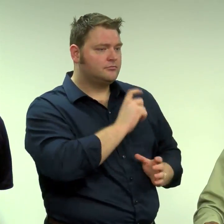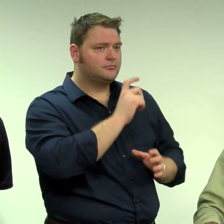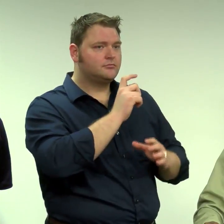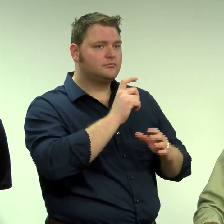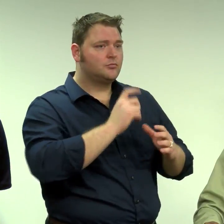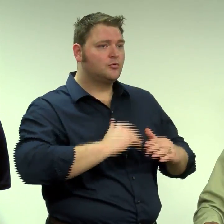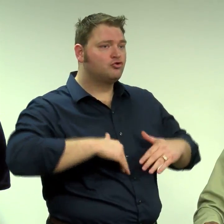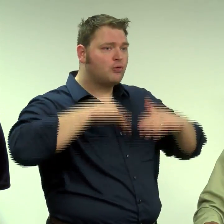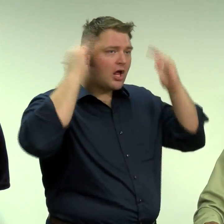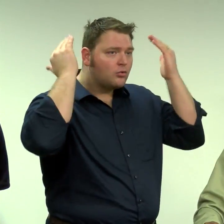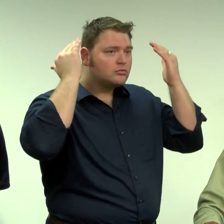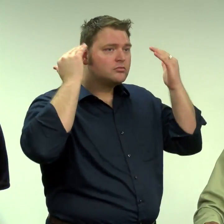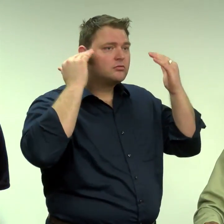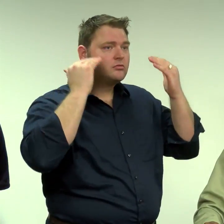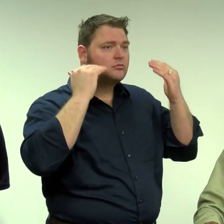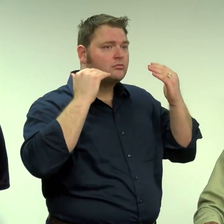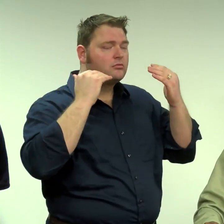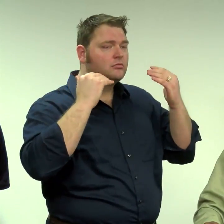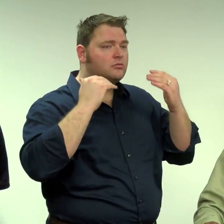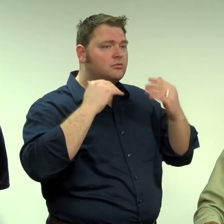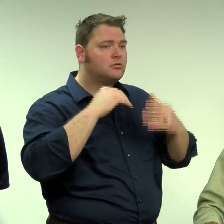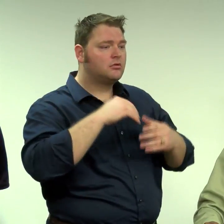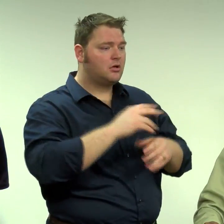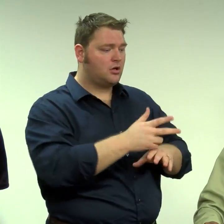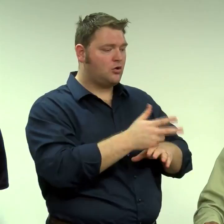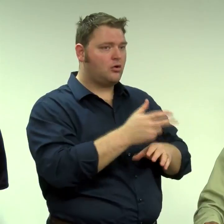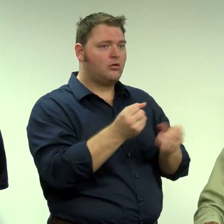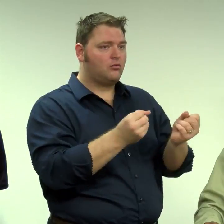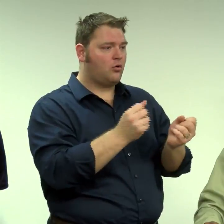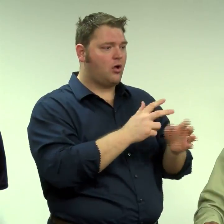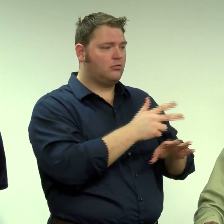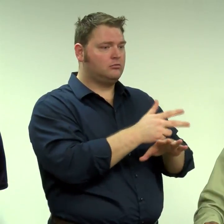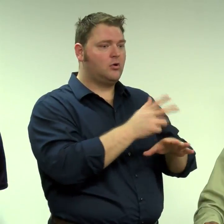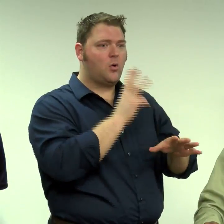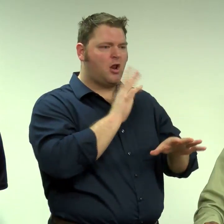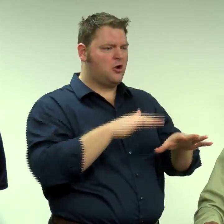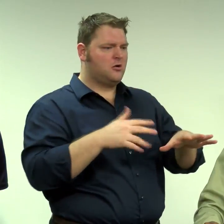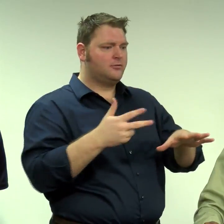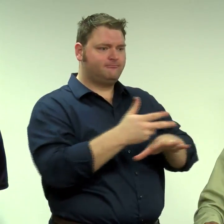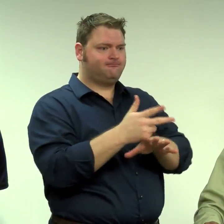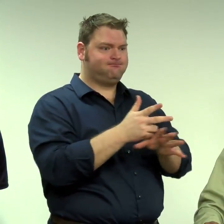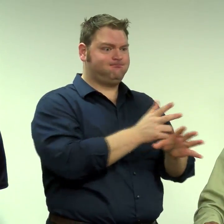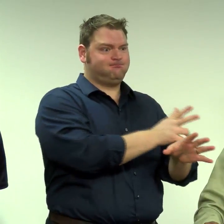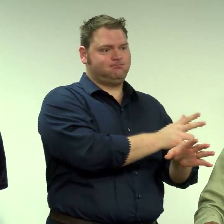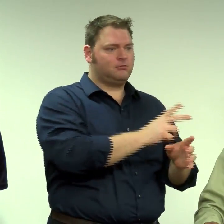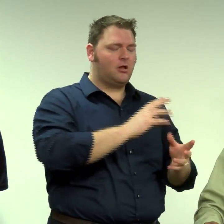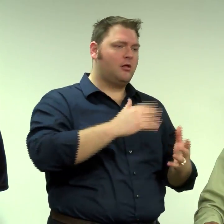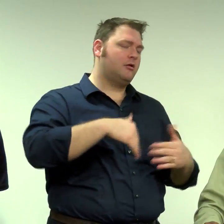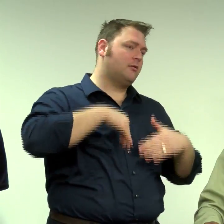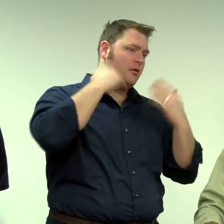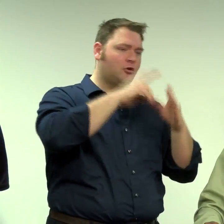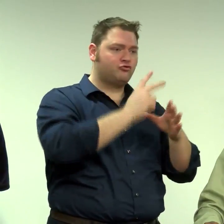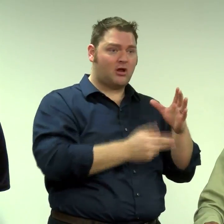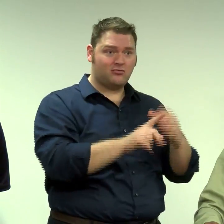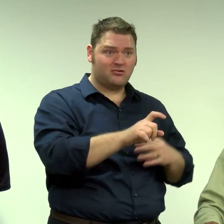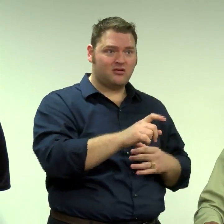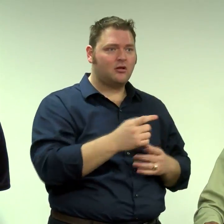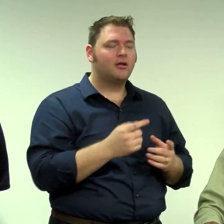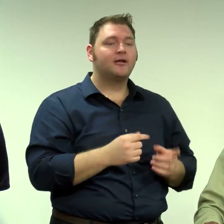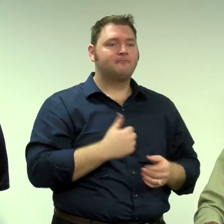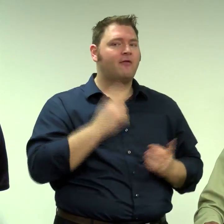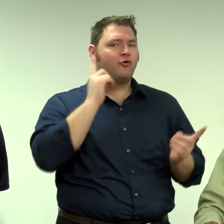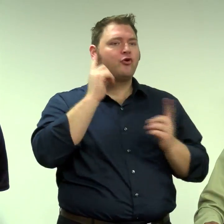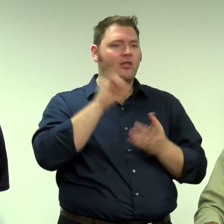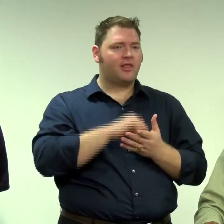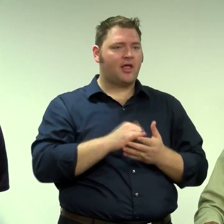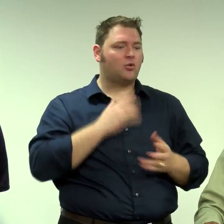drowning after a vehicle was swept away in high water. I've heard those reports, and we are taking a look at it, and I don't have anything to tell you